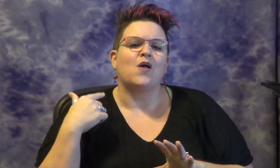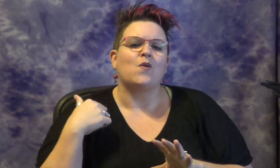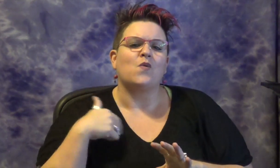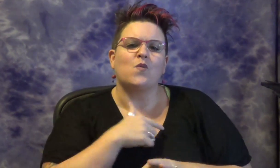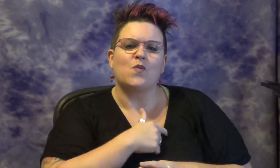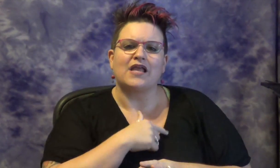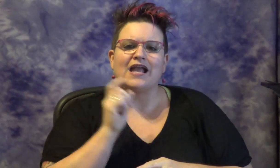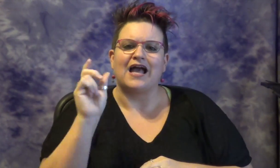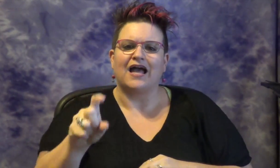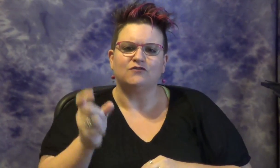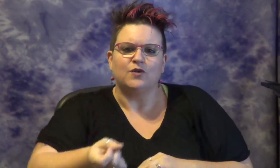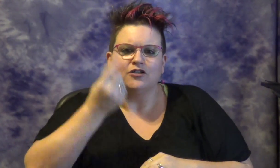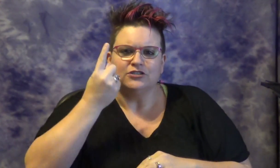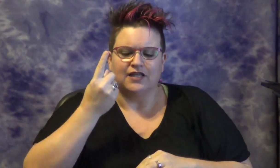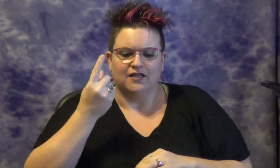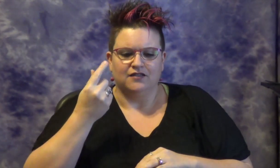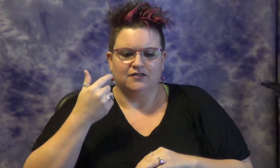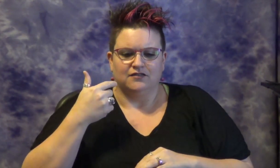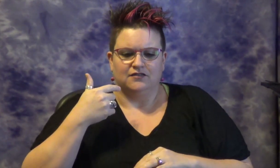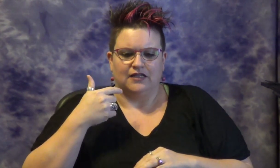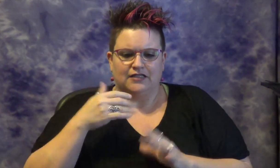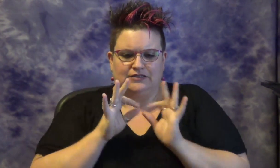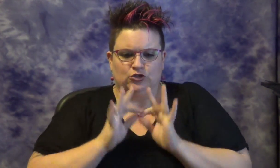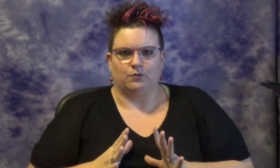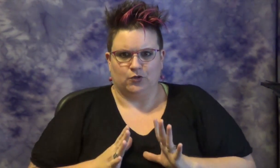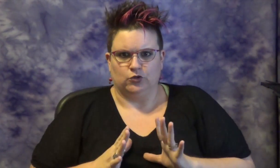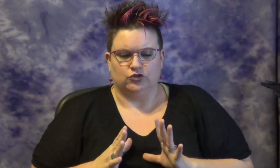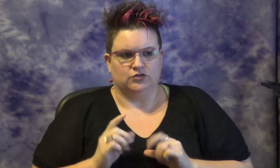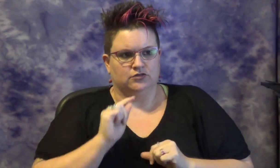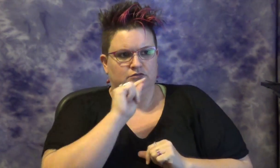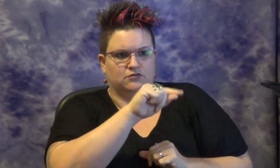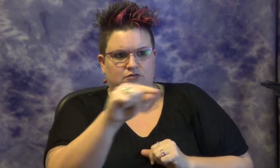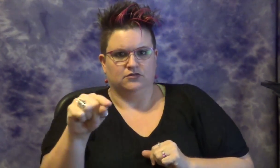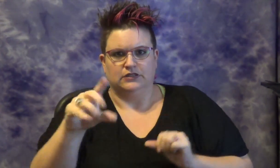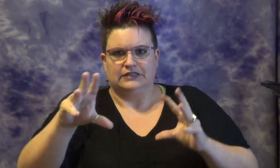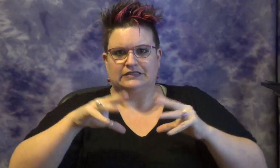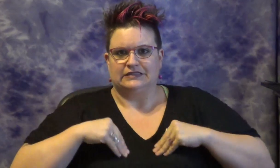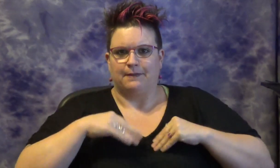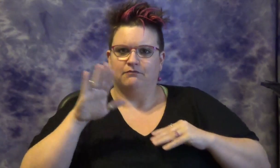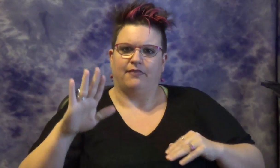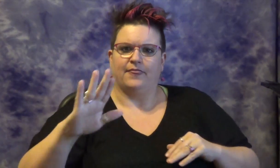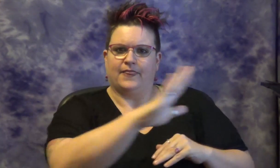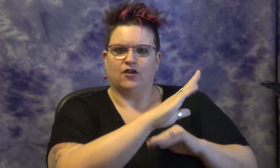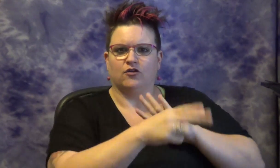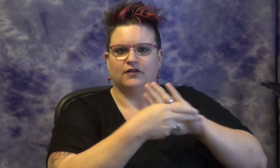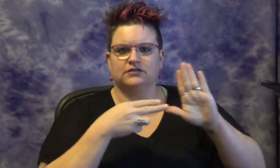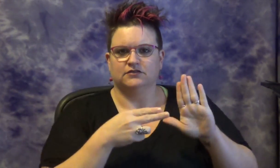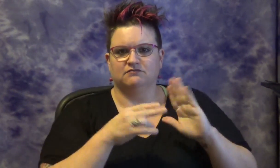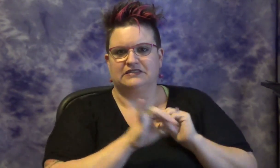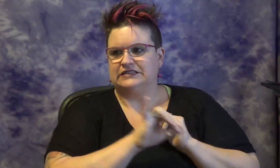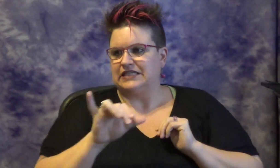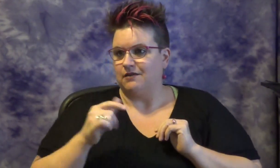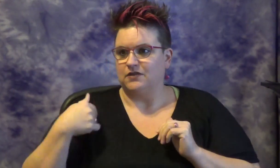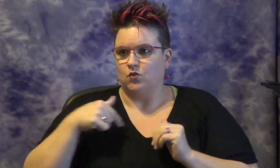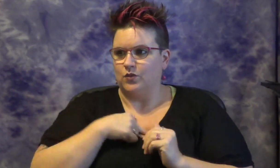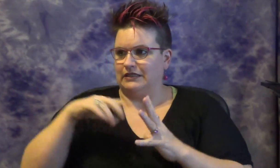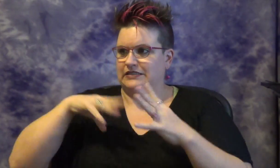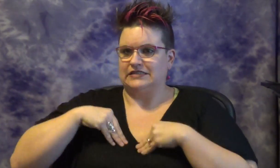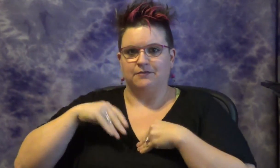that they would actually call themselves. And we have to understand as an interpreter that we have to accept